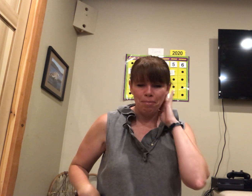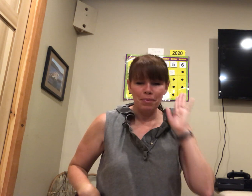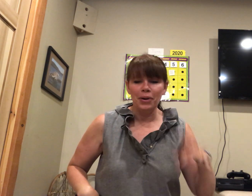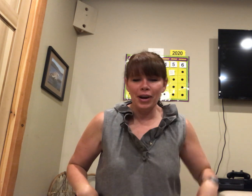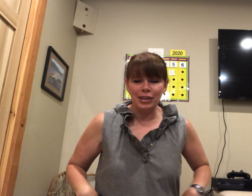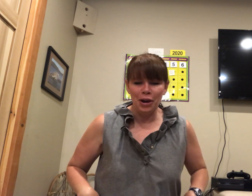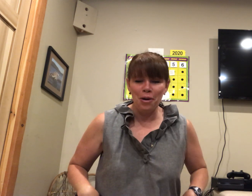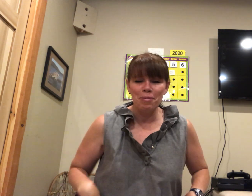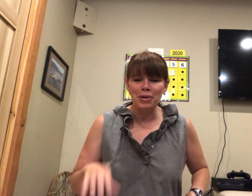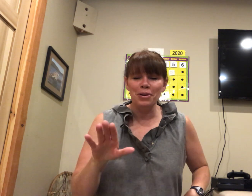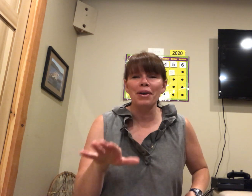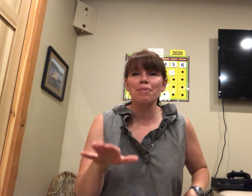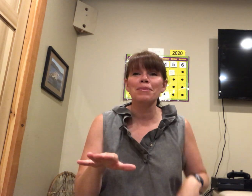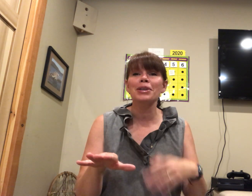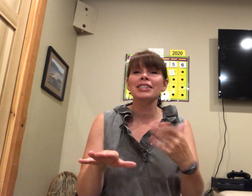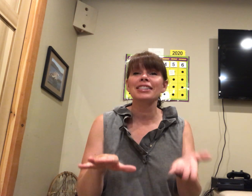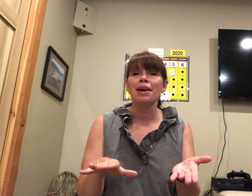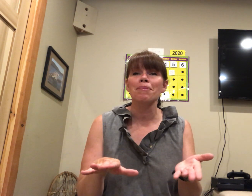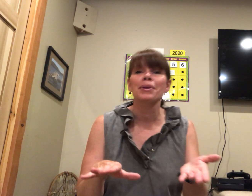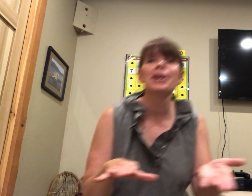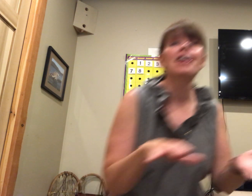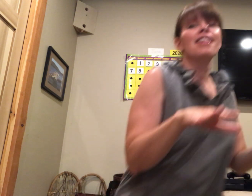September, October, November, December.